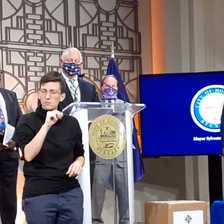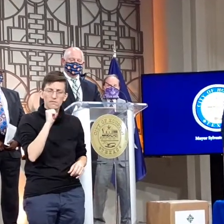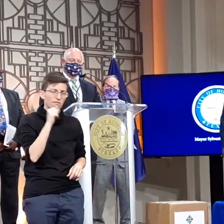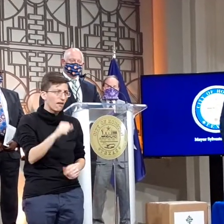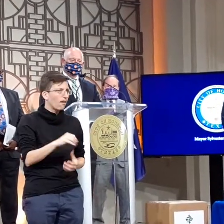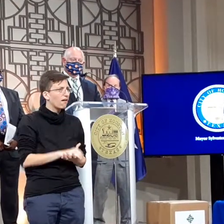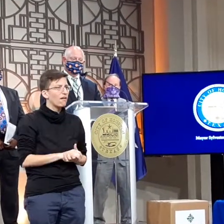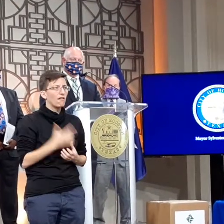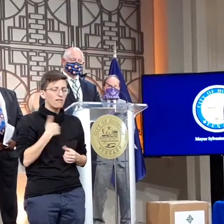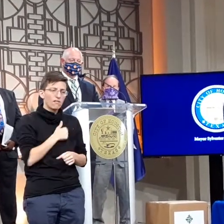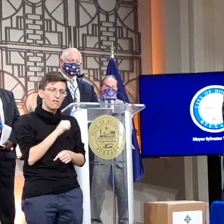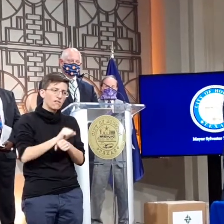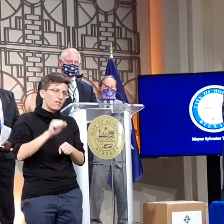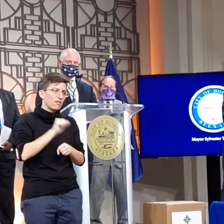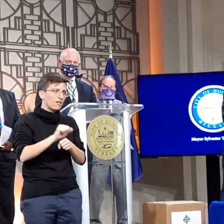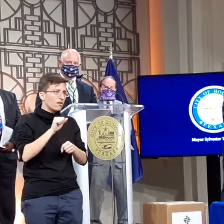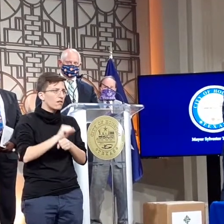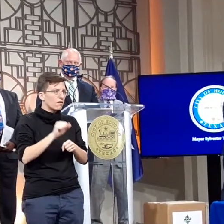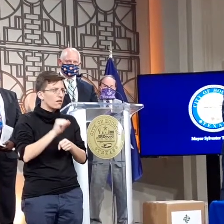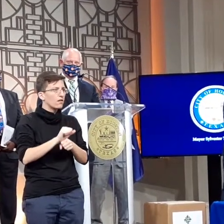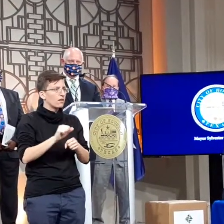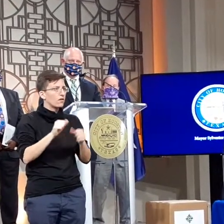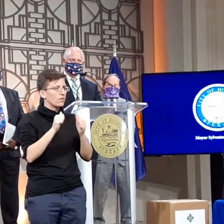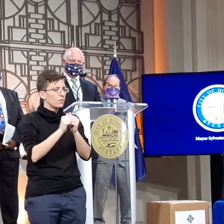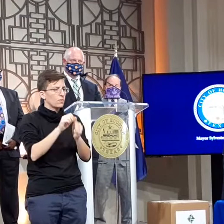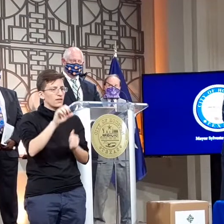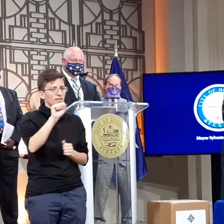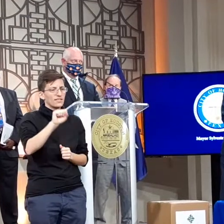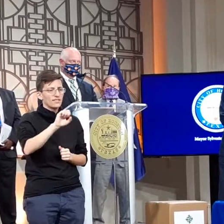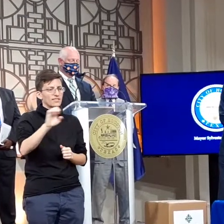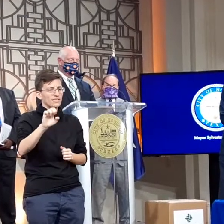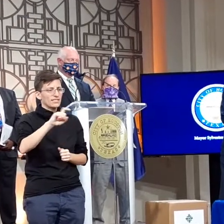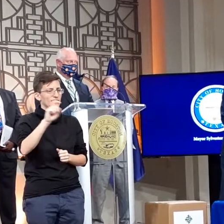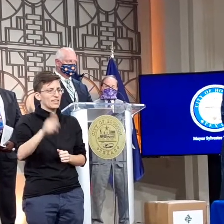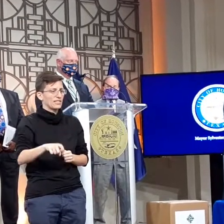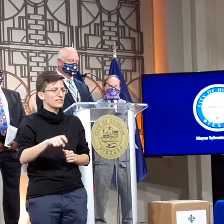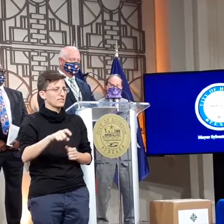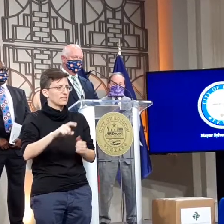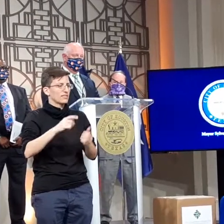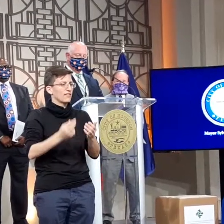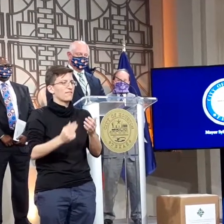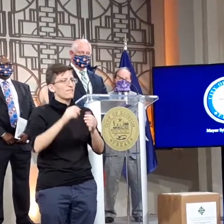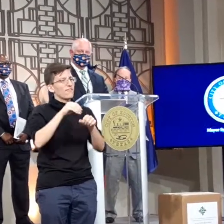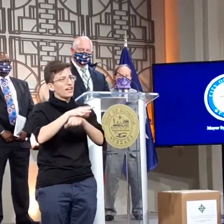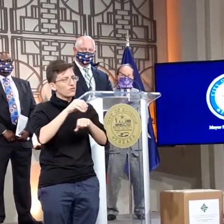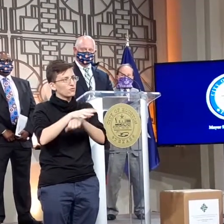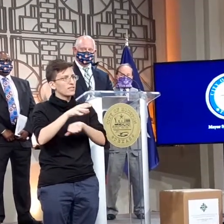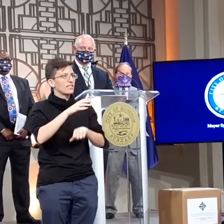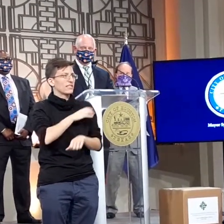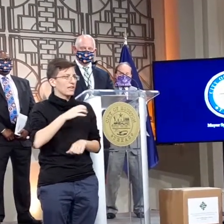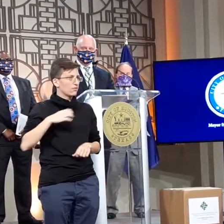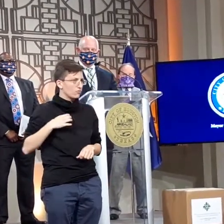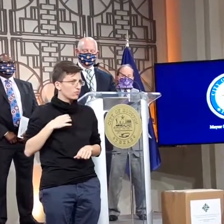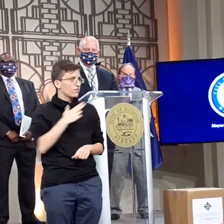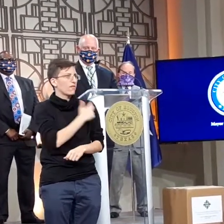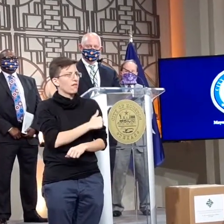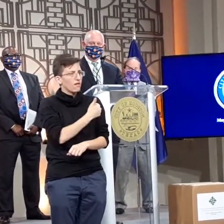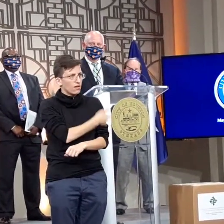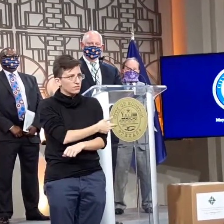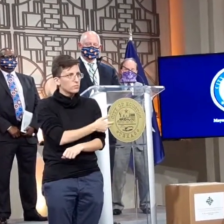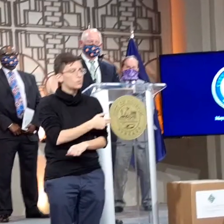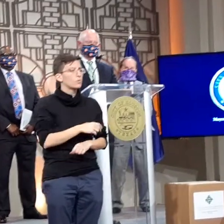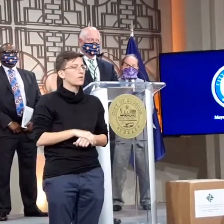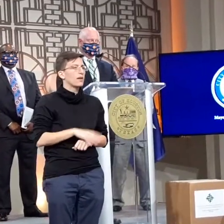continuously with CETRAC, which is Southeast Texas Regional Advisory Council, and the hospitals and the TMC member organizations in